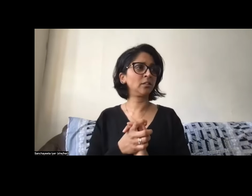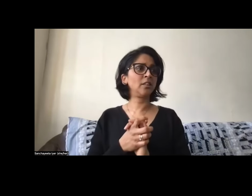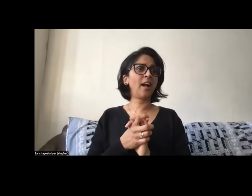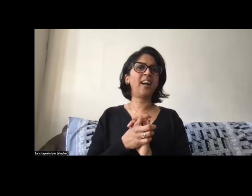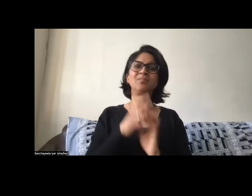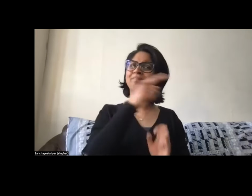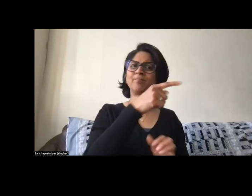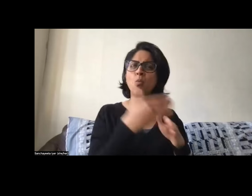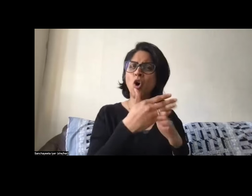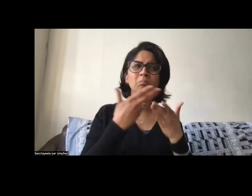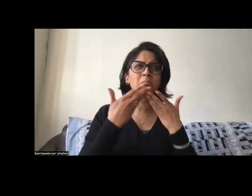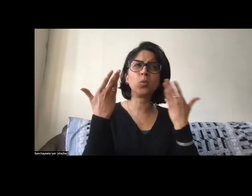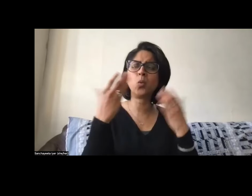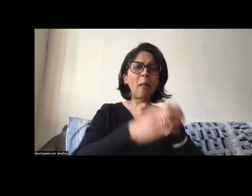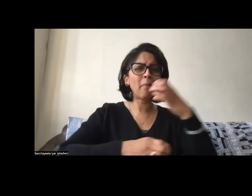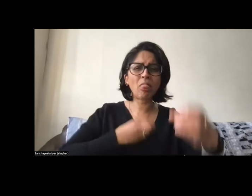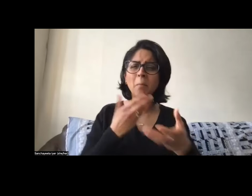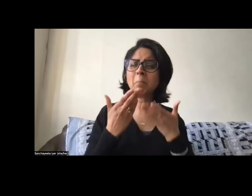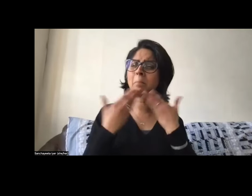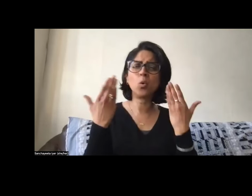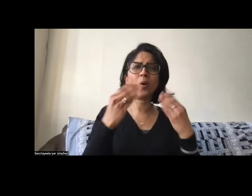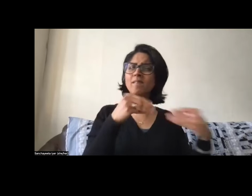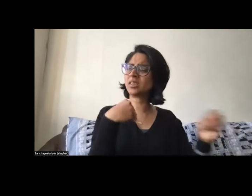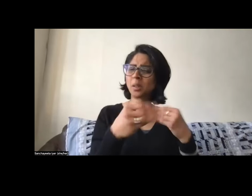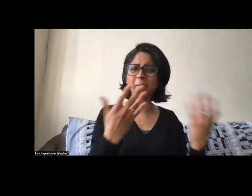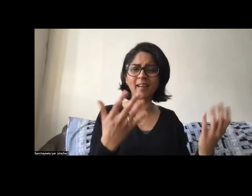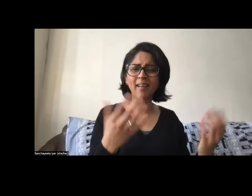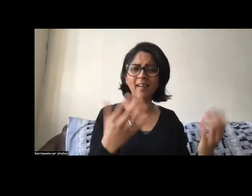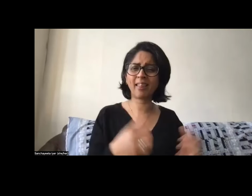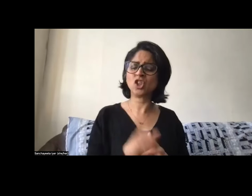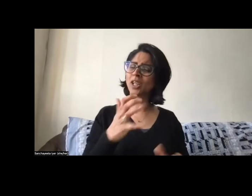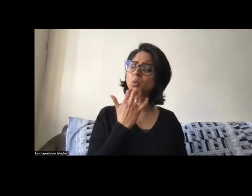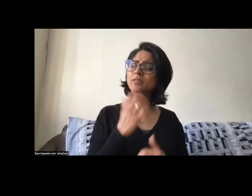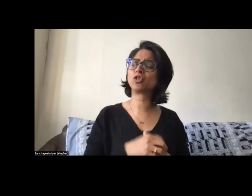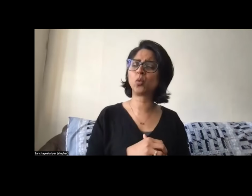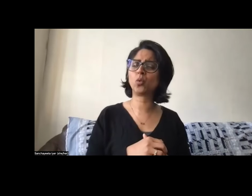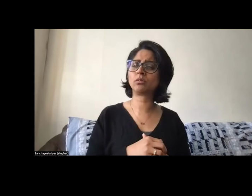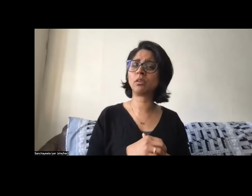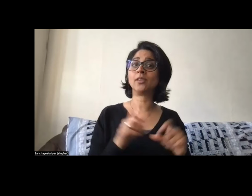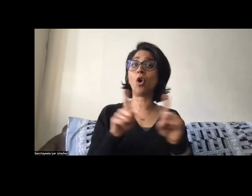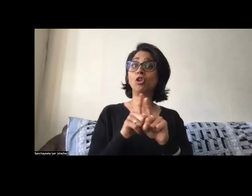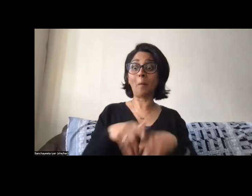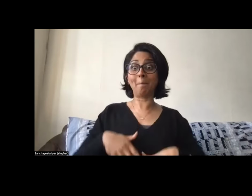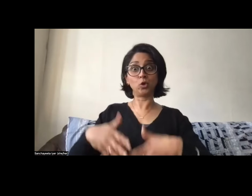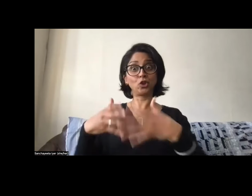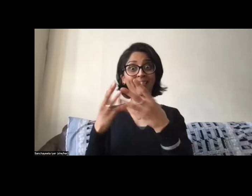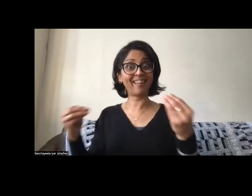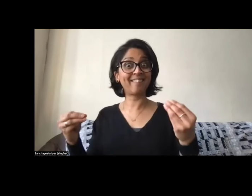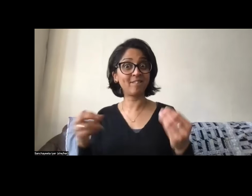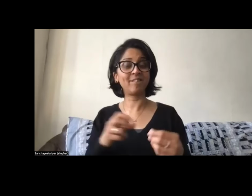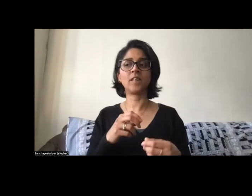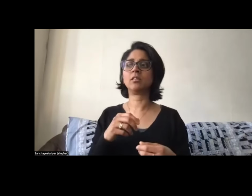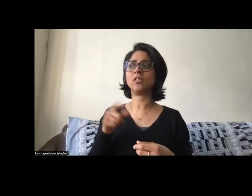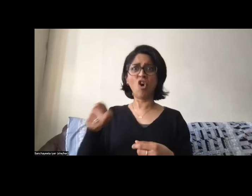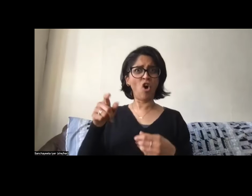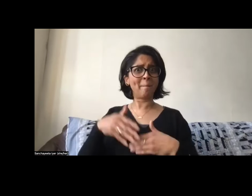And she experienced similar health problems with her second pregnancy. And there was no empathy or flexibility in the workplace. She really just had